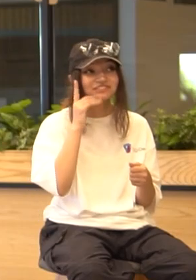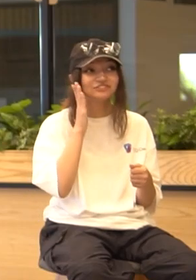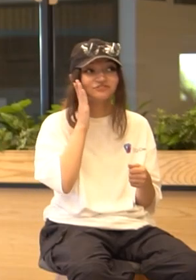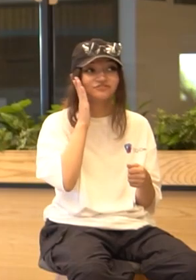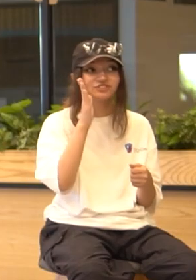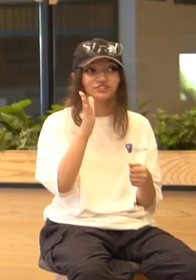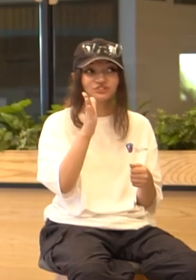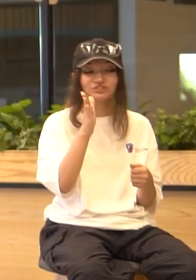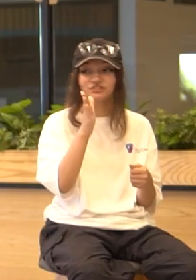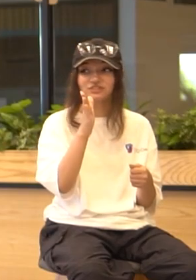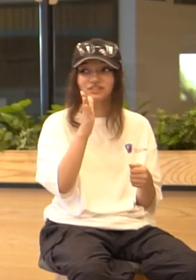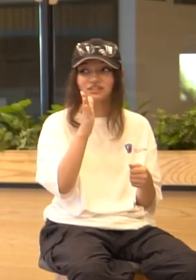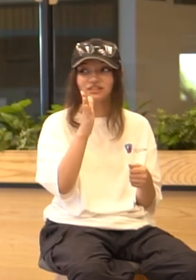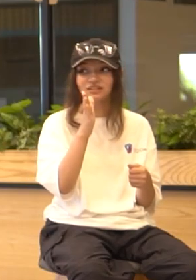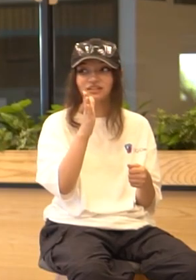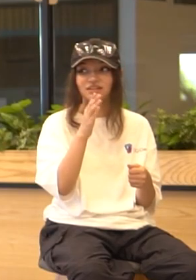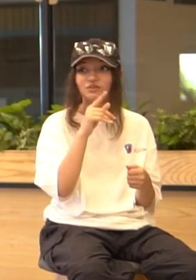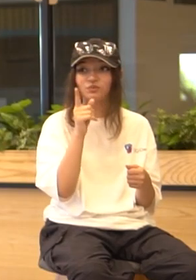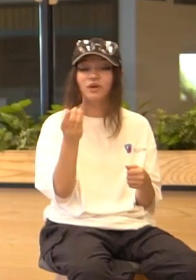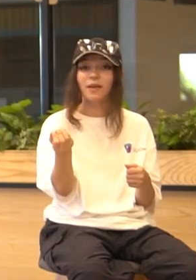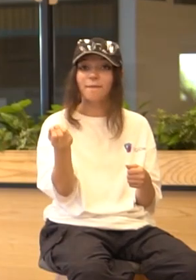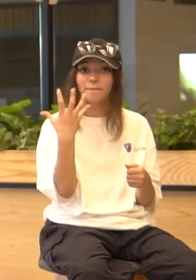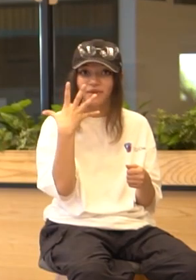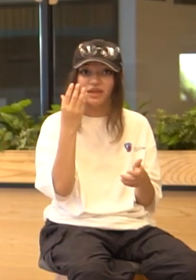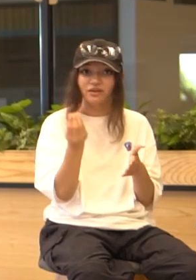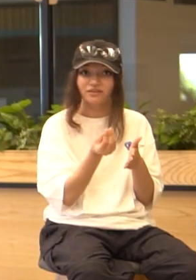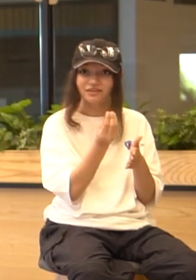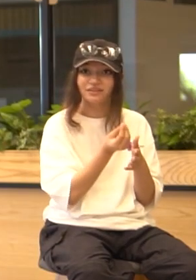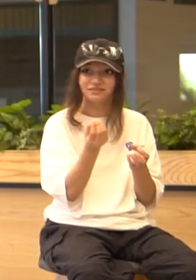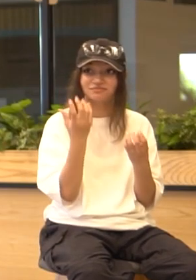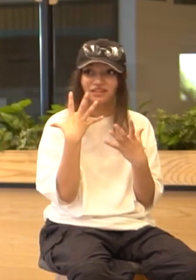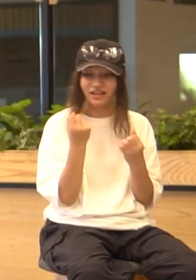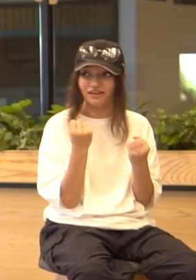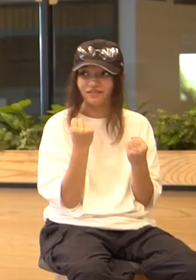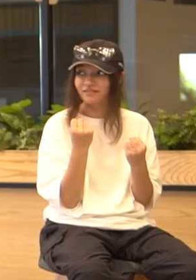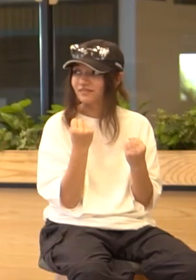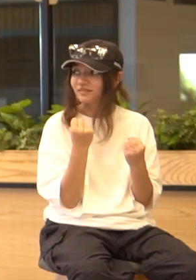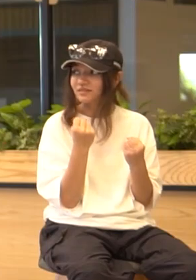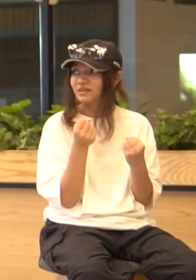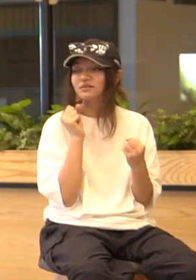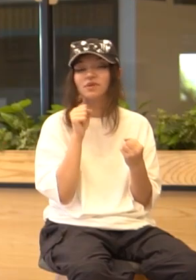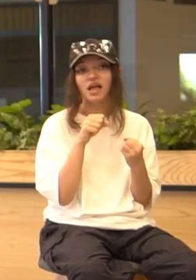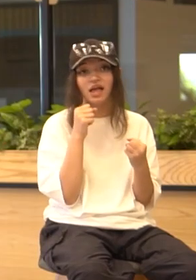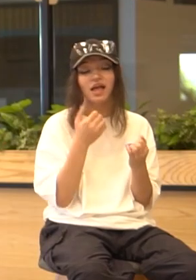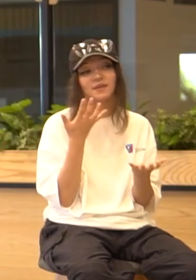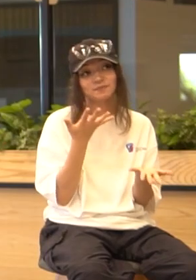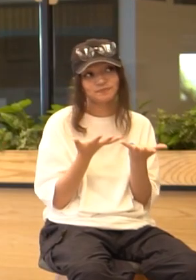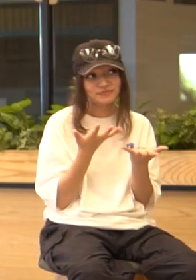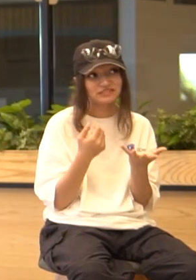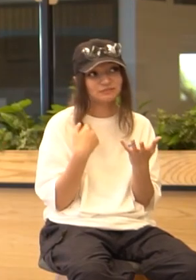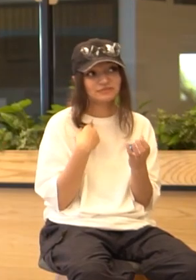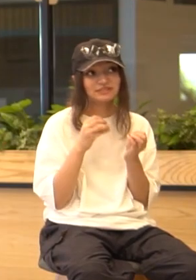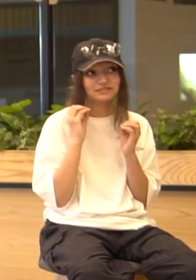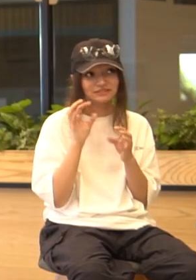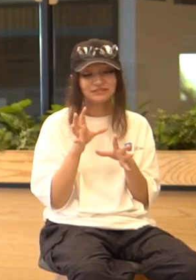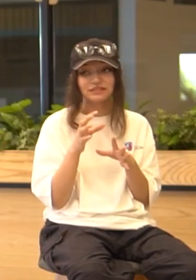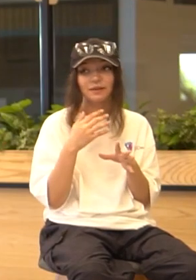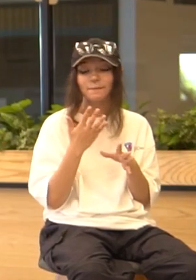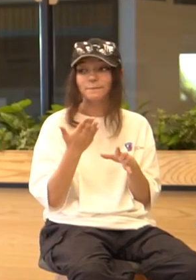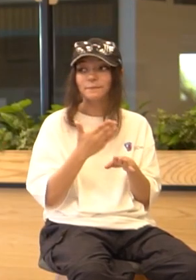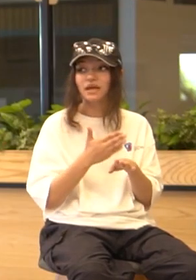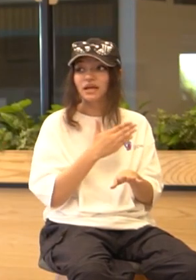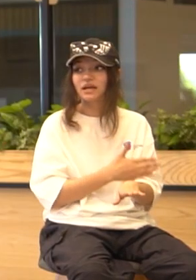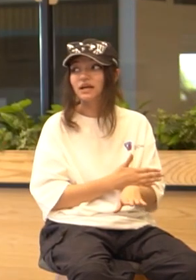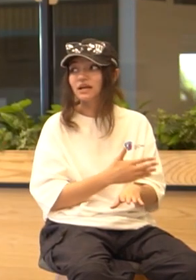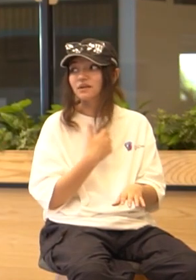Actually, that is a major bona fide. The first font I did was a complete vector font, and the idea of that font came from